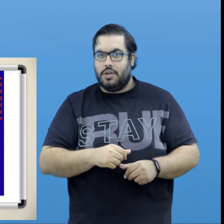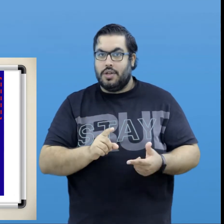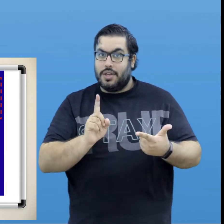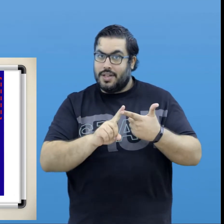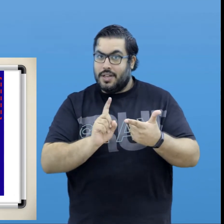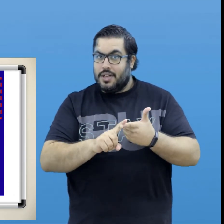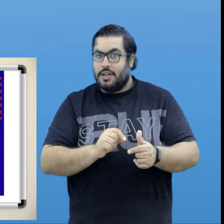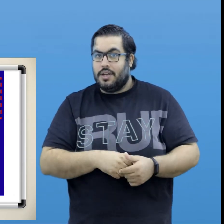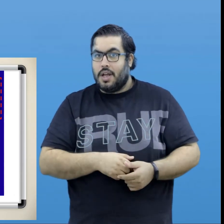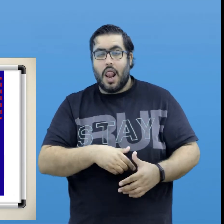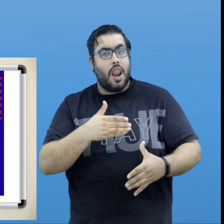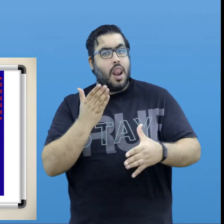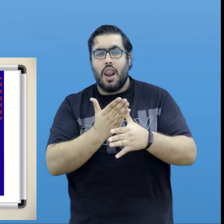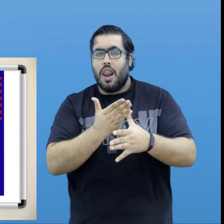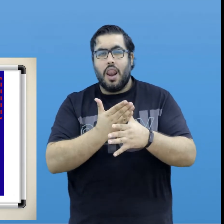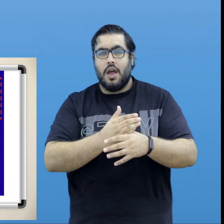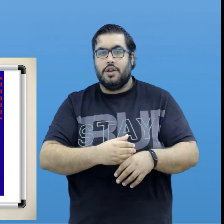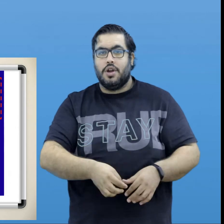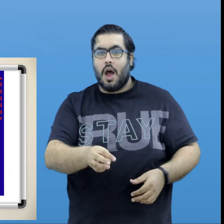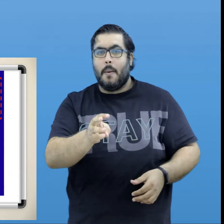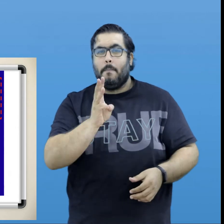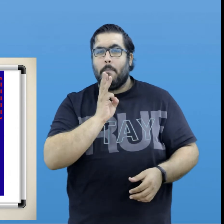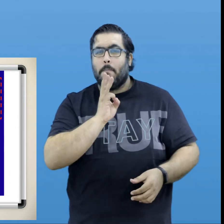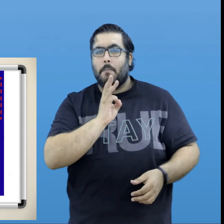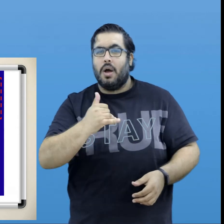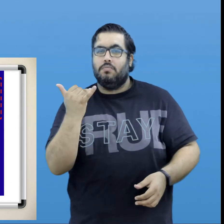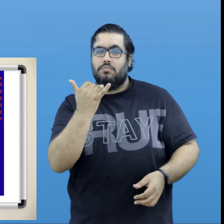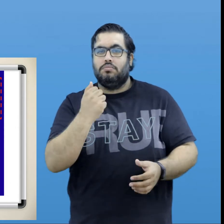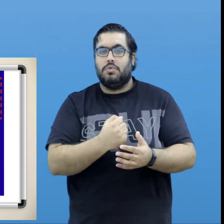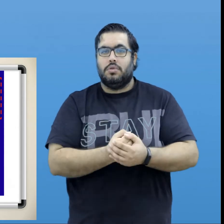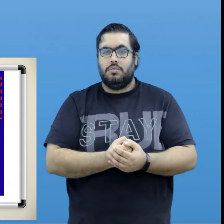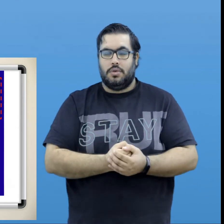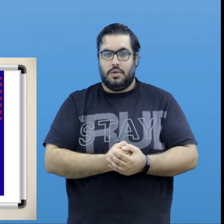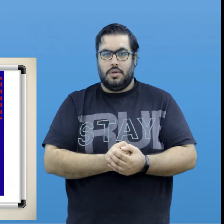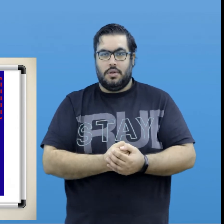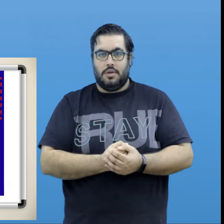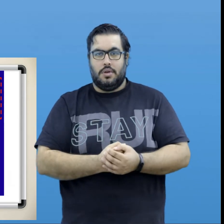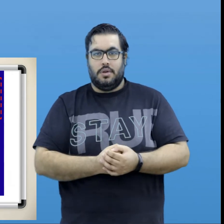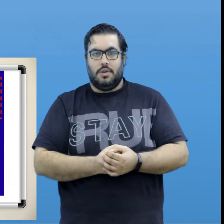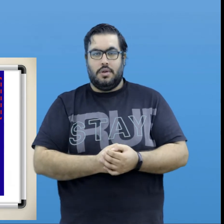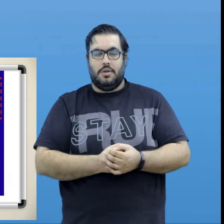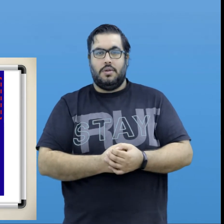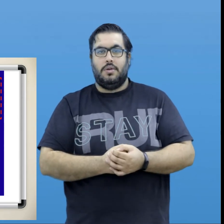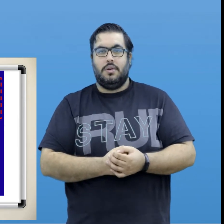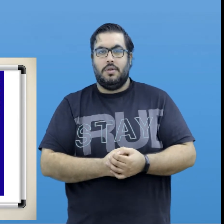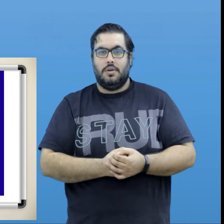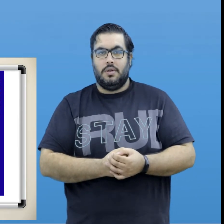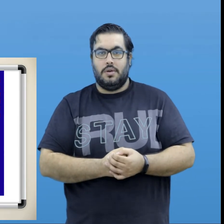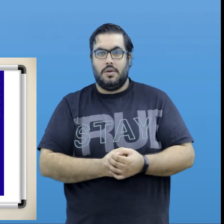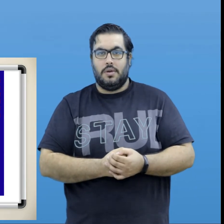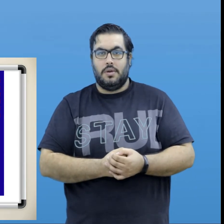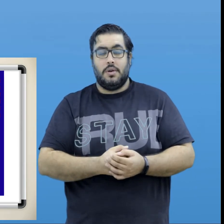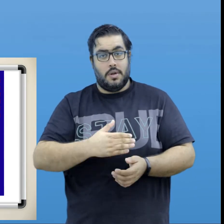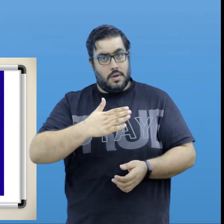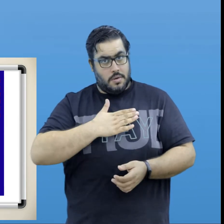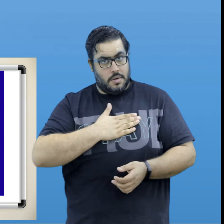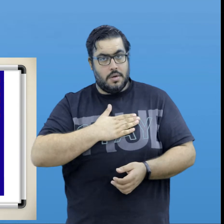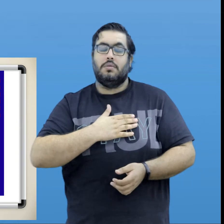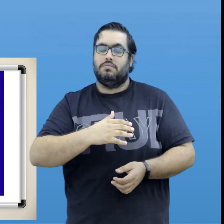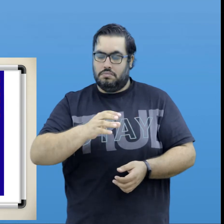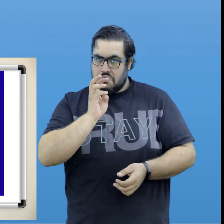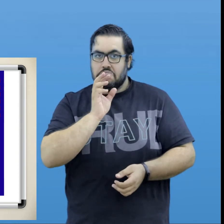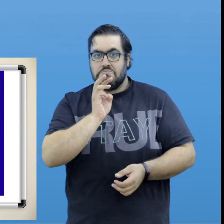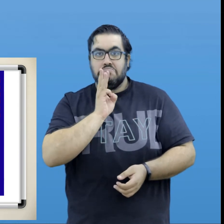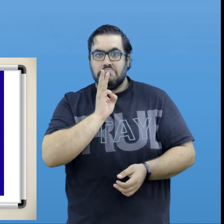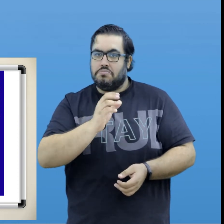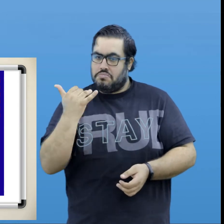second part is giving us the reason why you don't agree or you do agree. For me, yes, I agree that